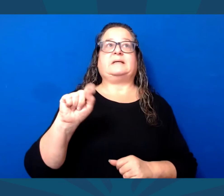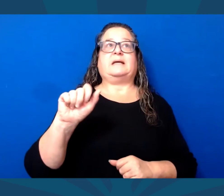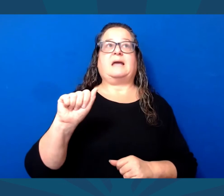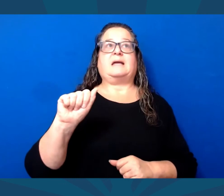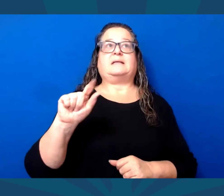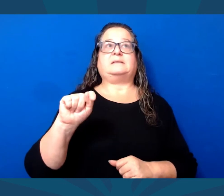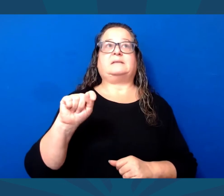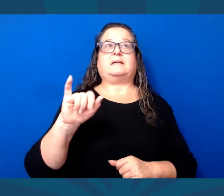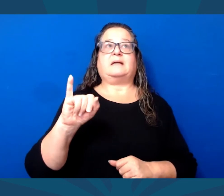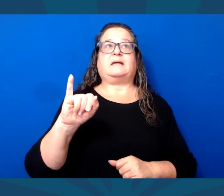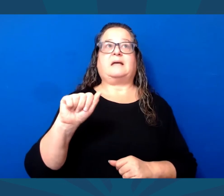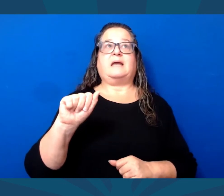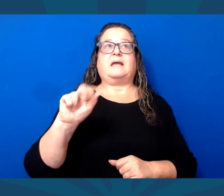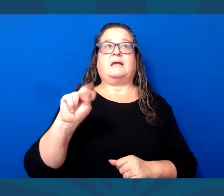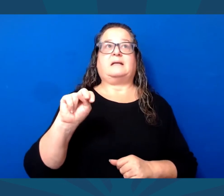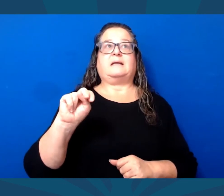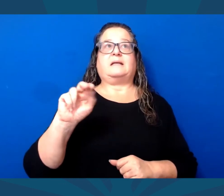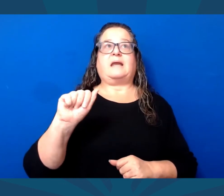participating. Website,